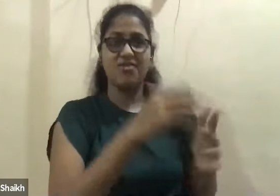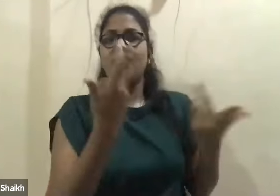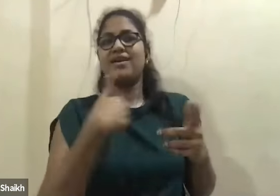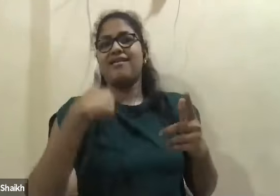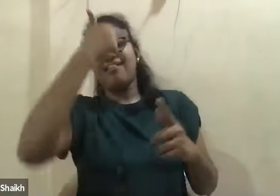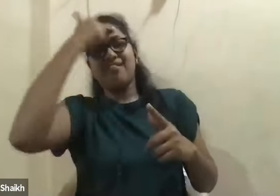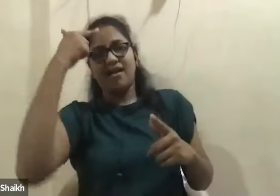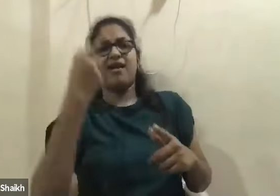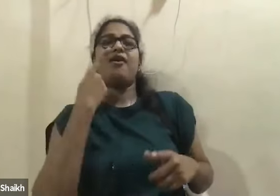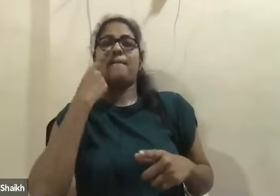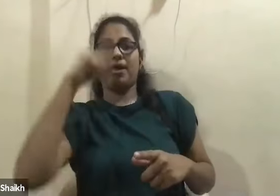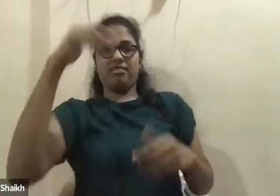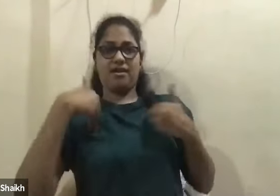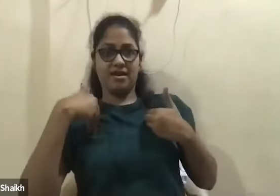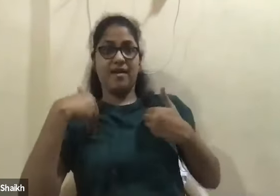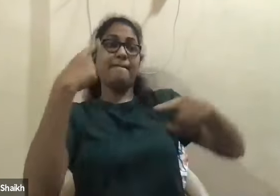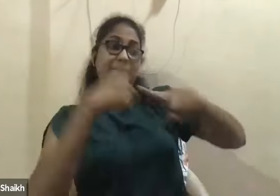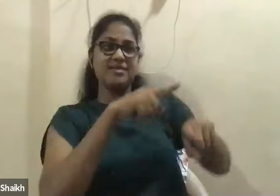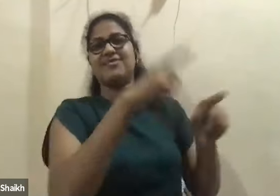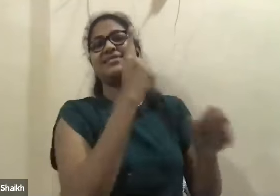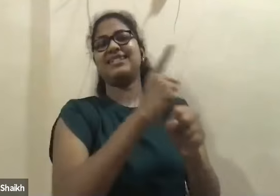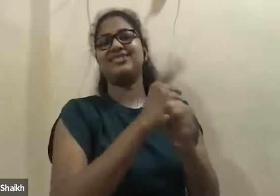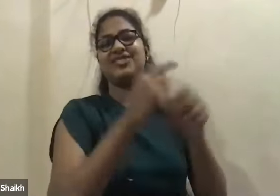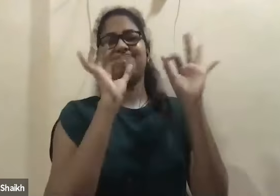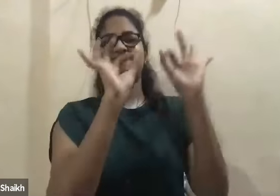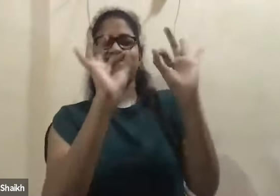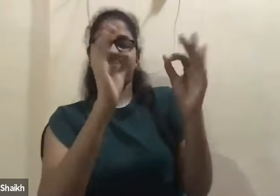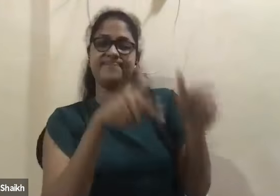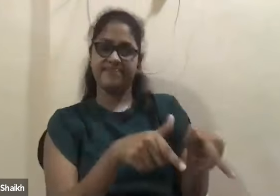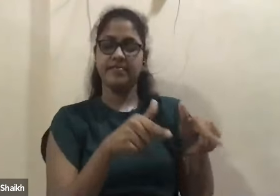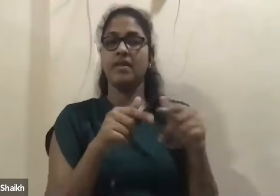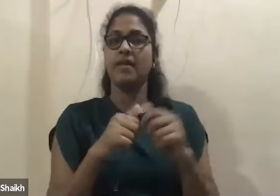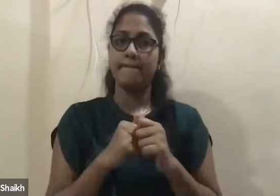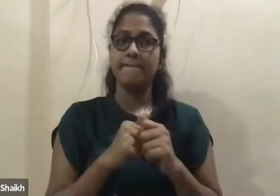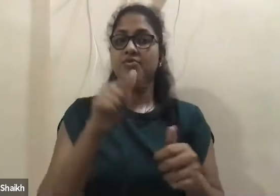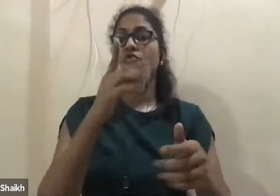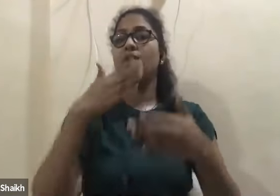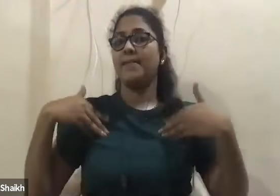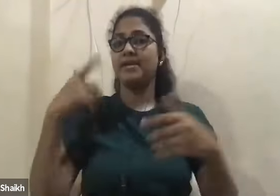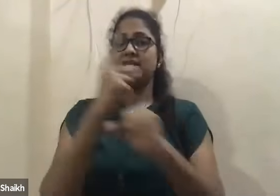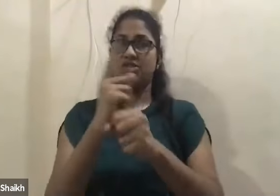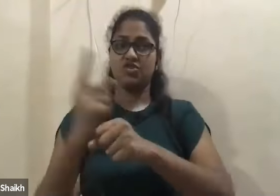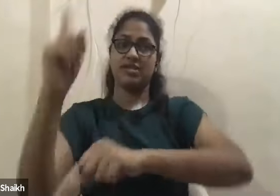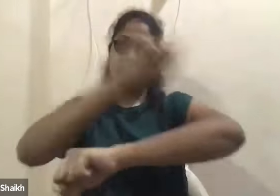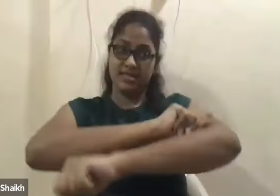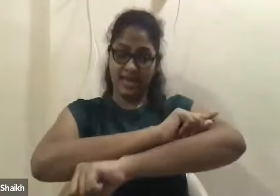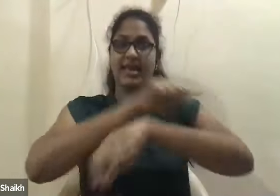he's been a wonderful teacher to me. So True. happy Teachers' Day. And then coming back